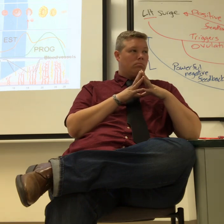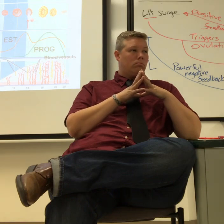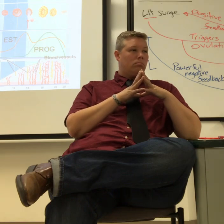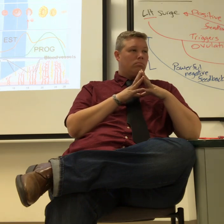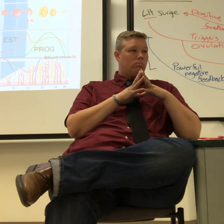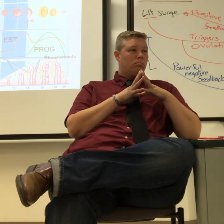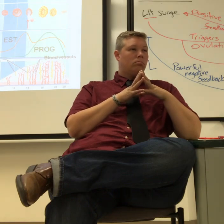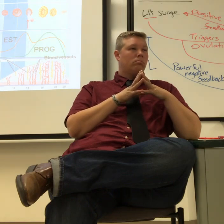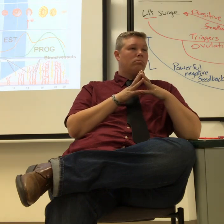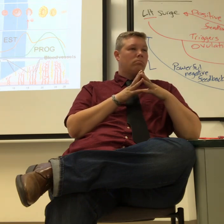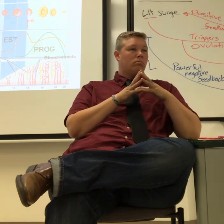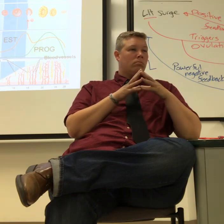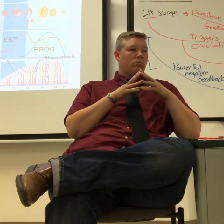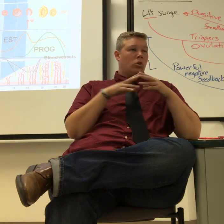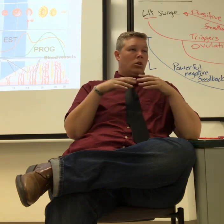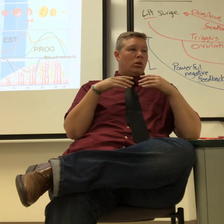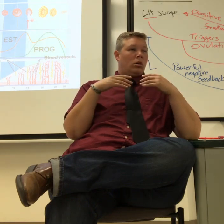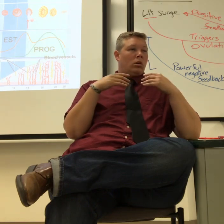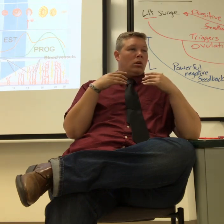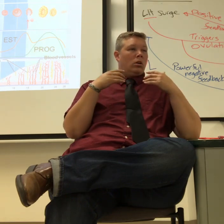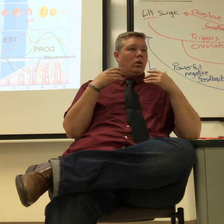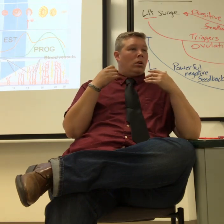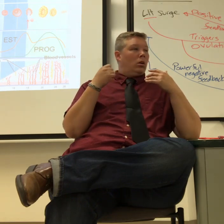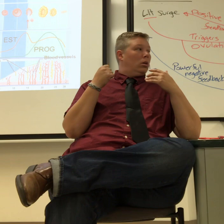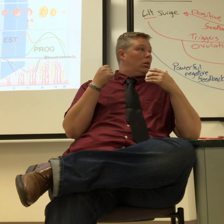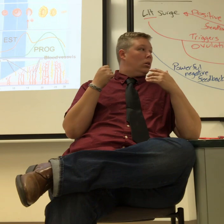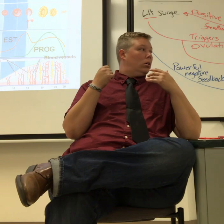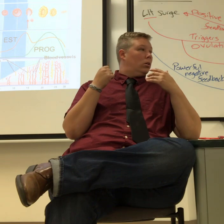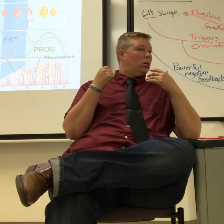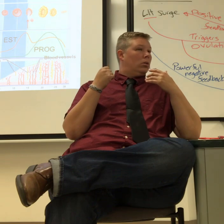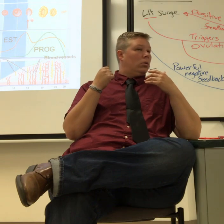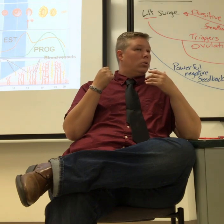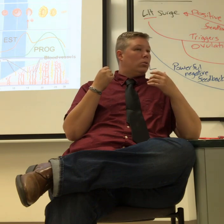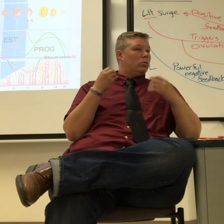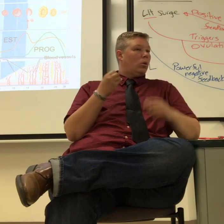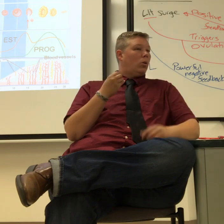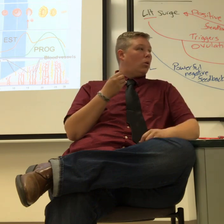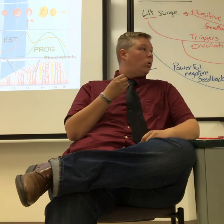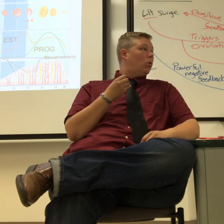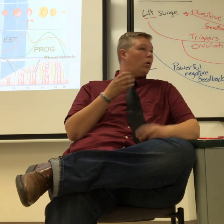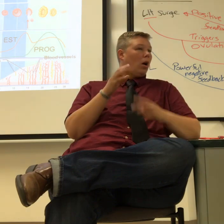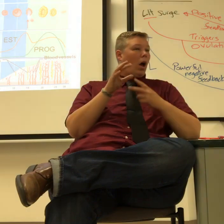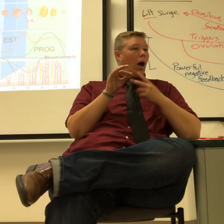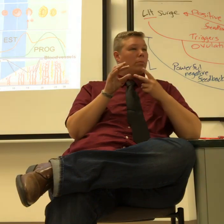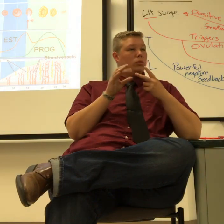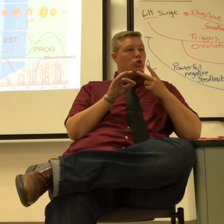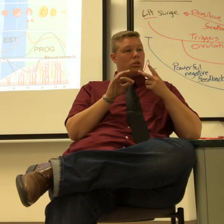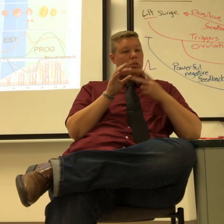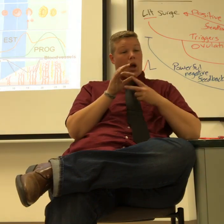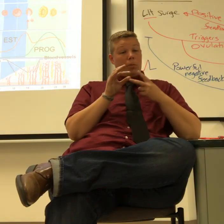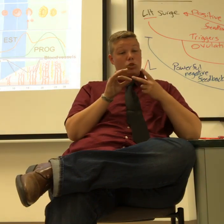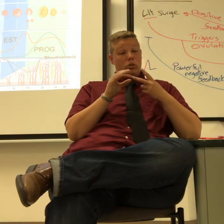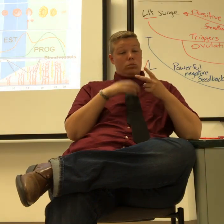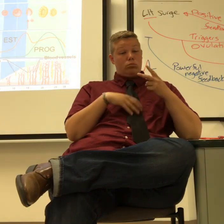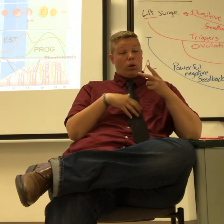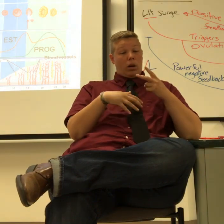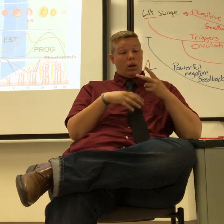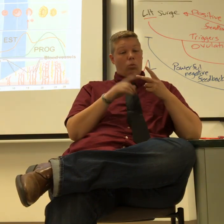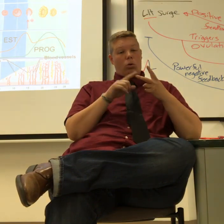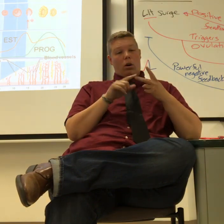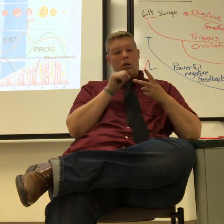At this point, we need to go through, again, the two options. Are you pregnant or not pregnant?